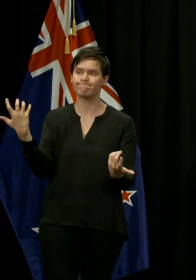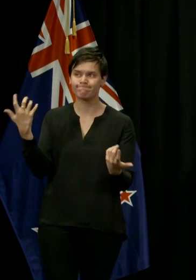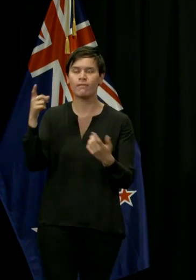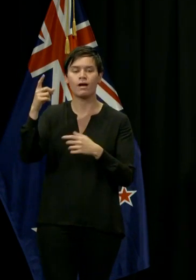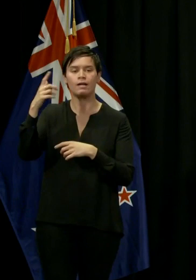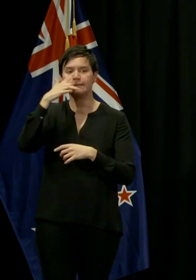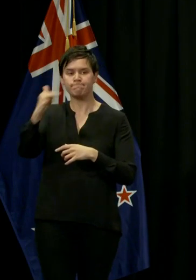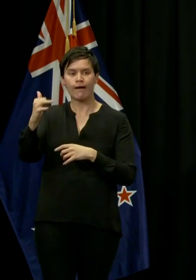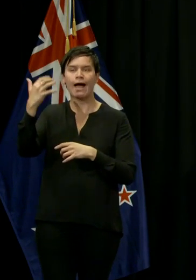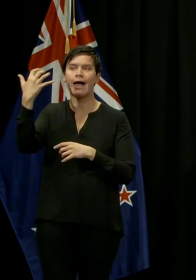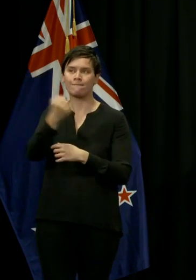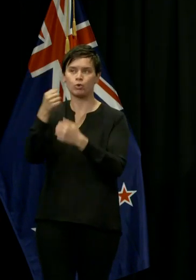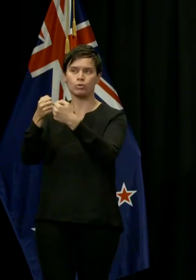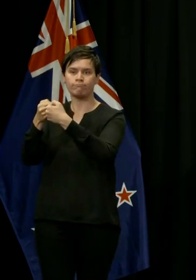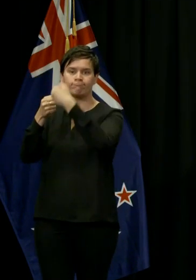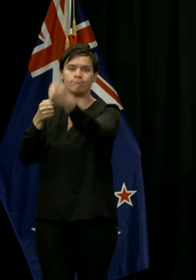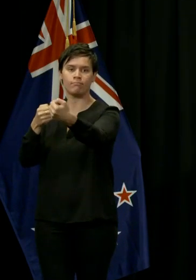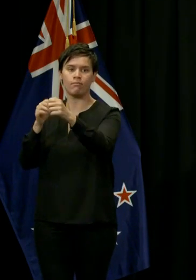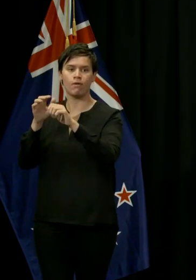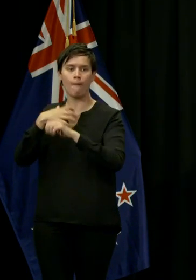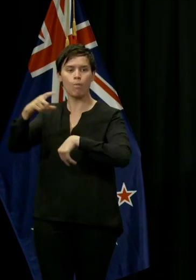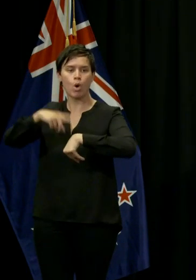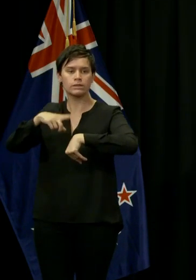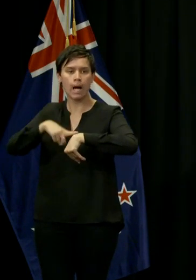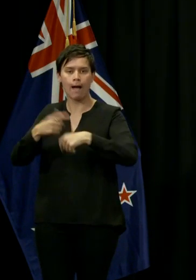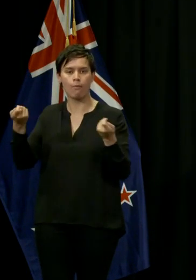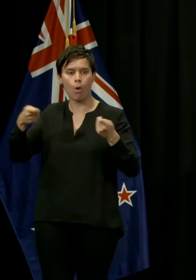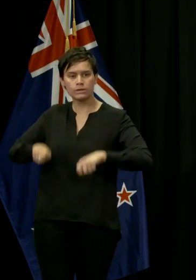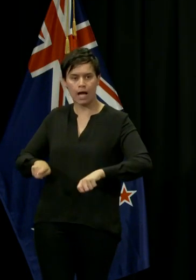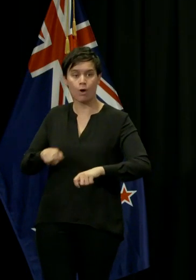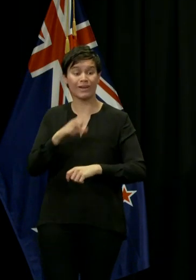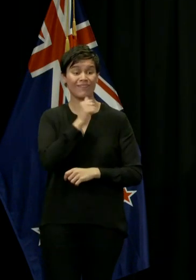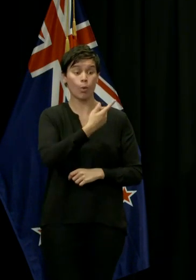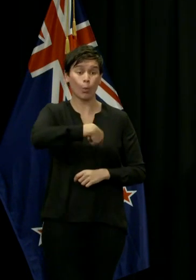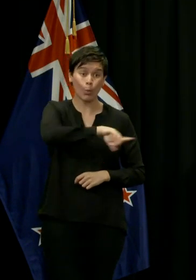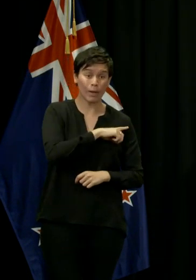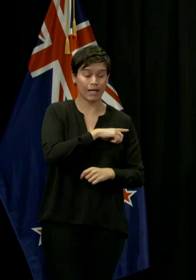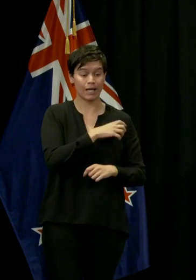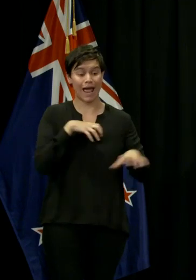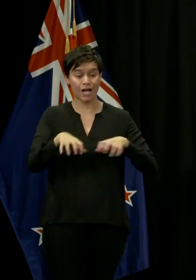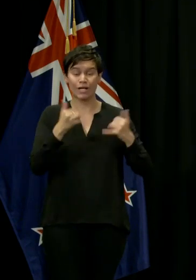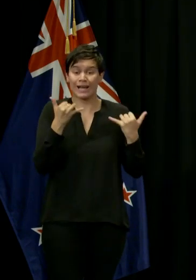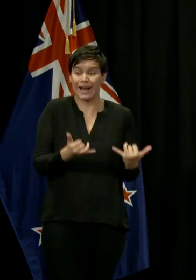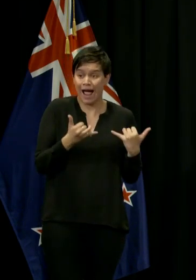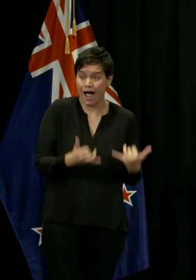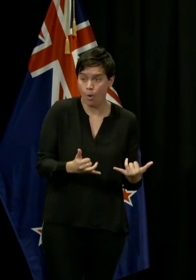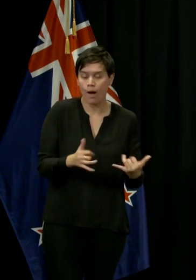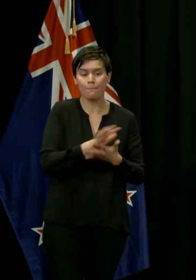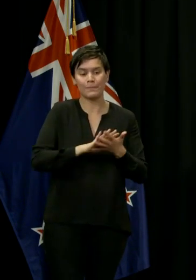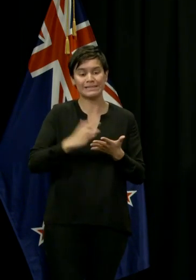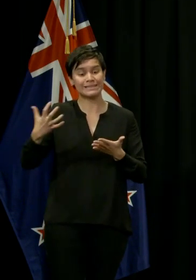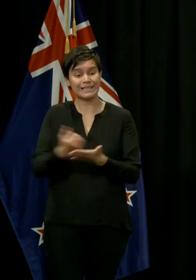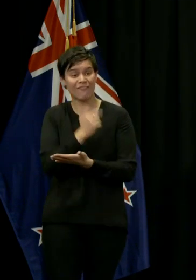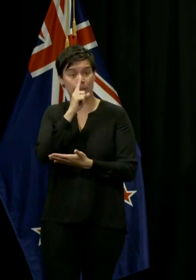better position to be in it for a shorter time than if we wait. And equally, we save lives doing that too.